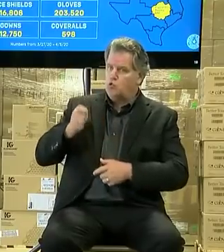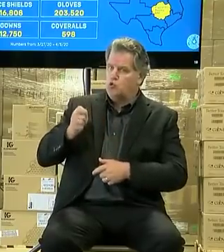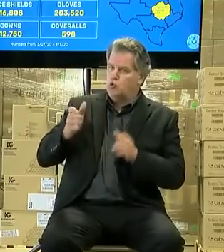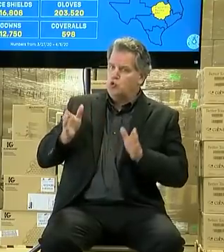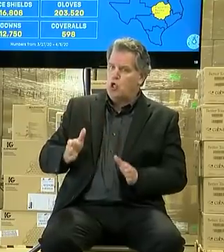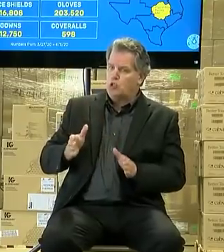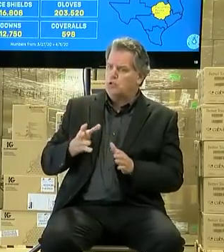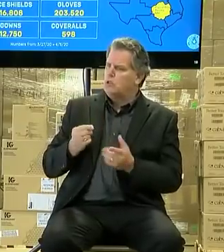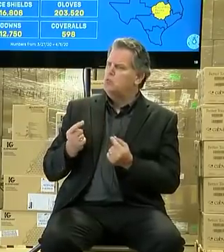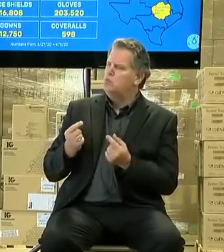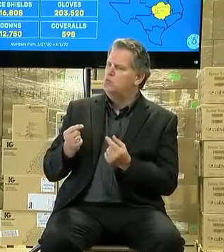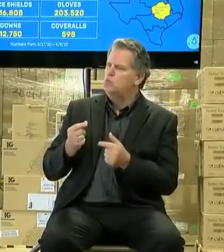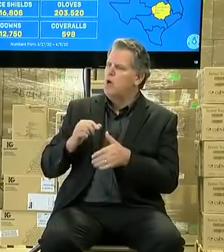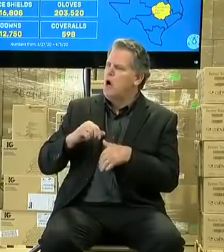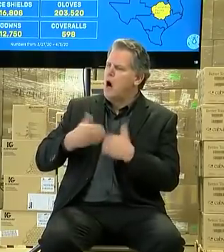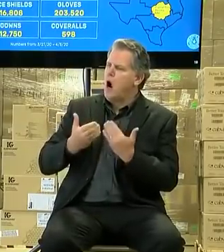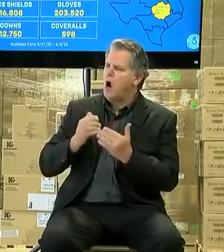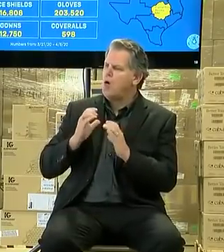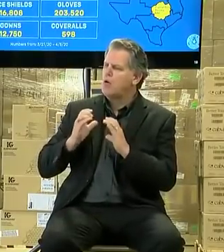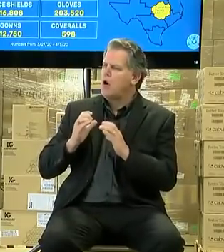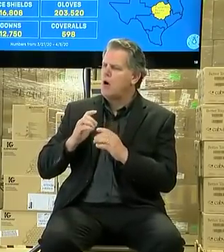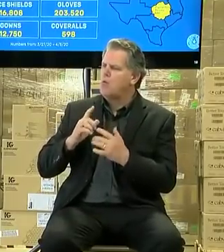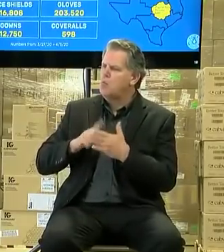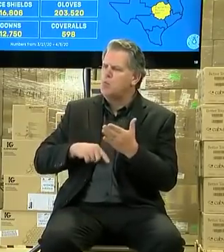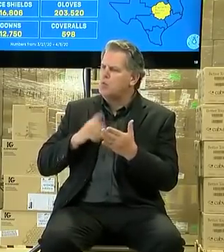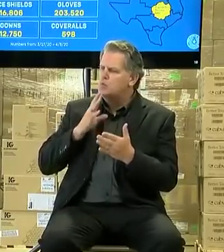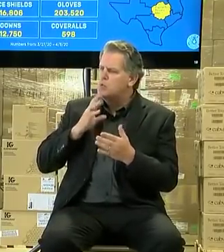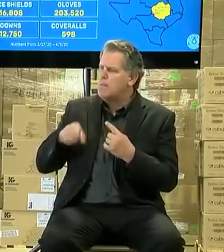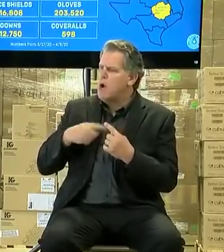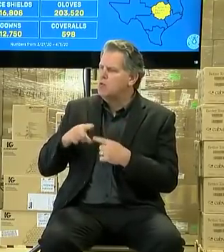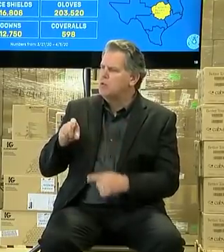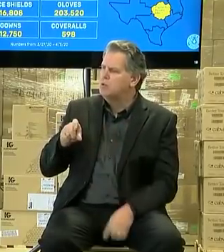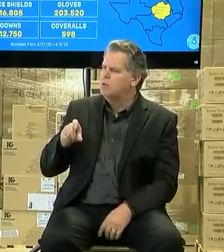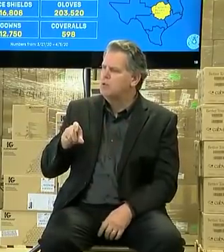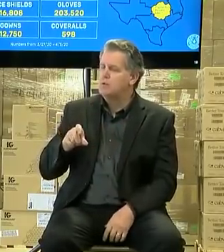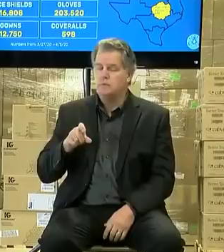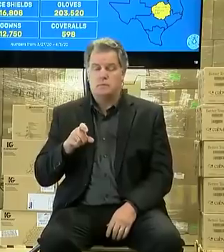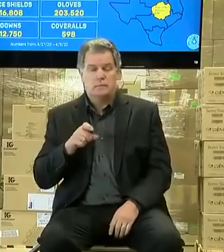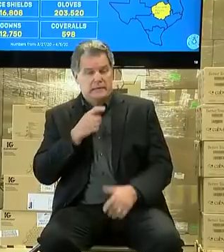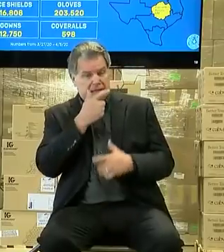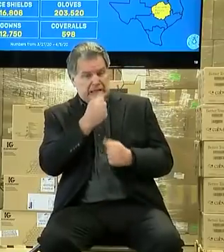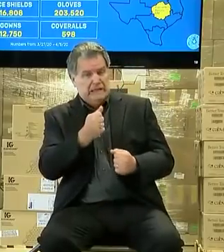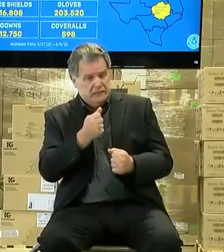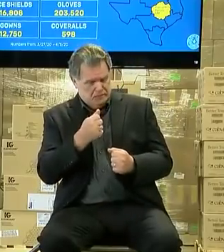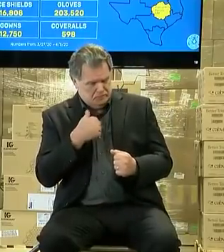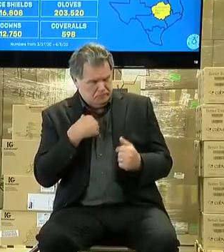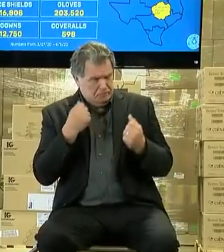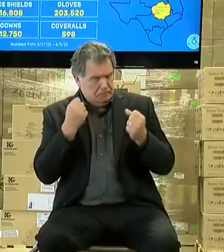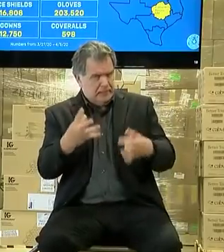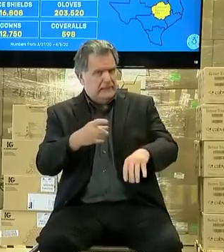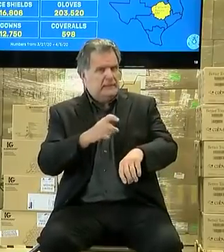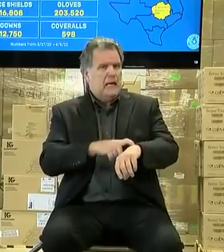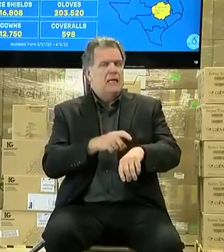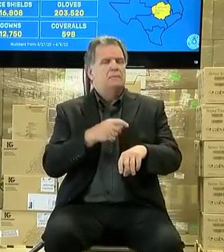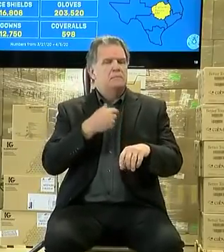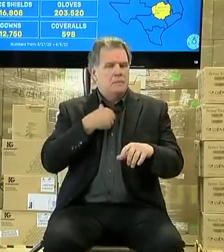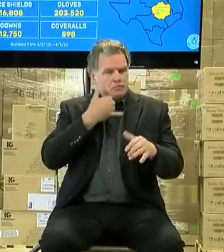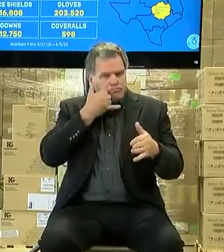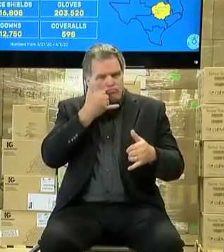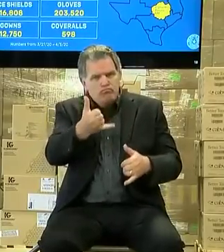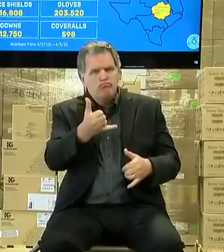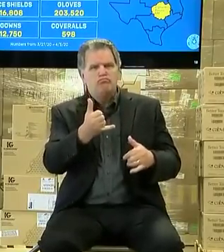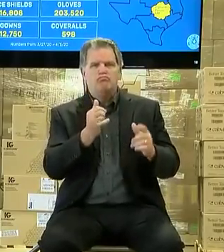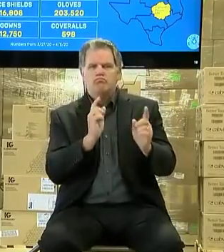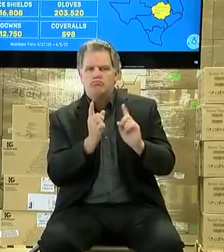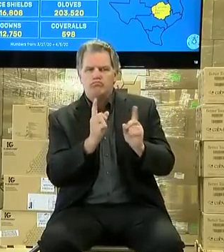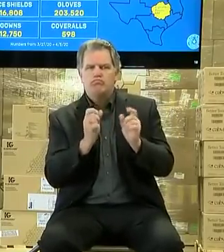those conversations gone? You know, it's very interesting because I've had multiple and very meaningful